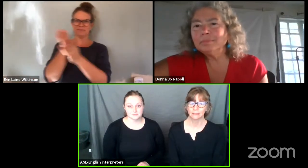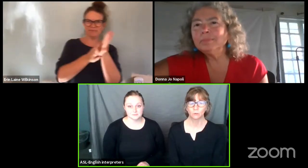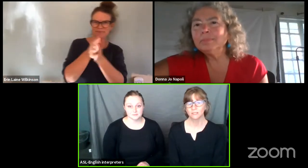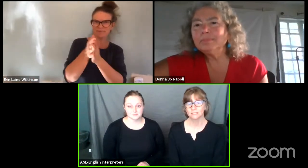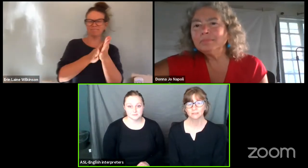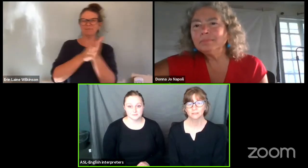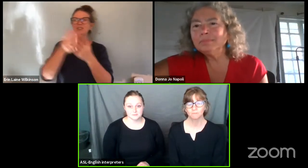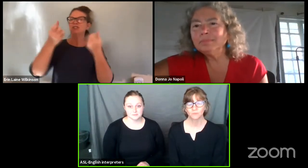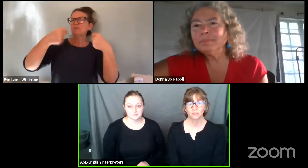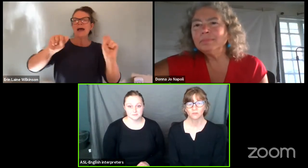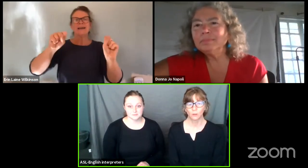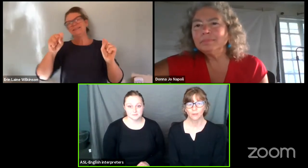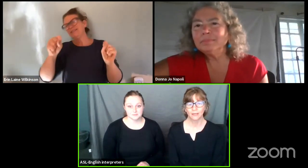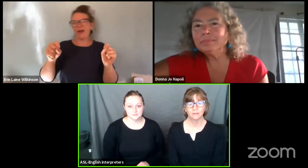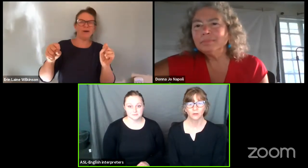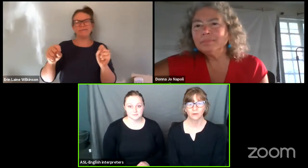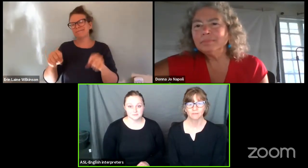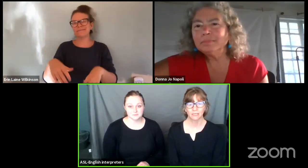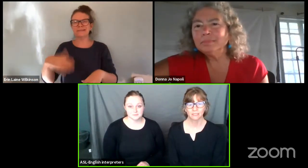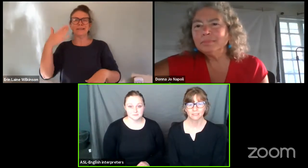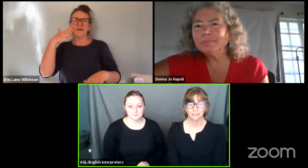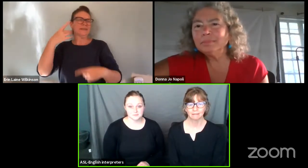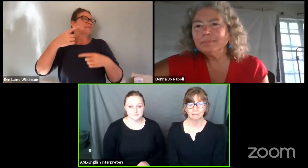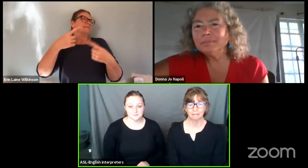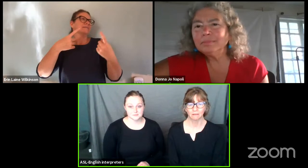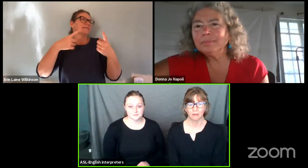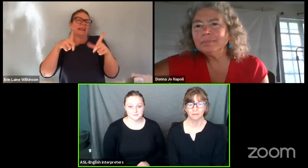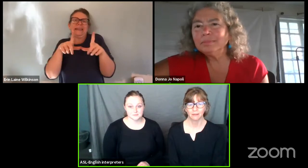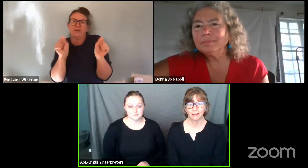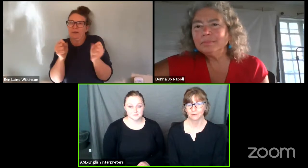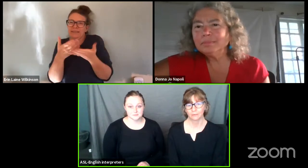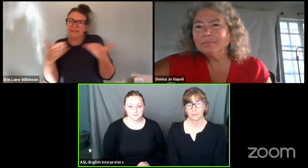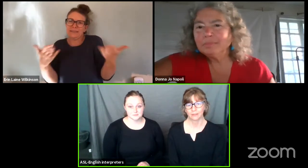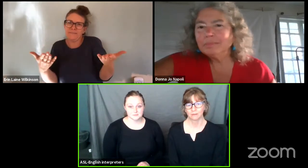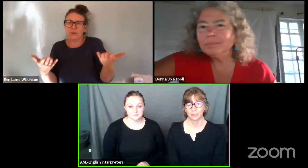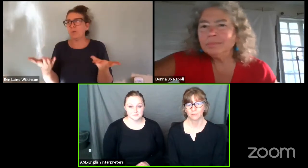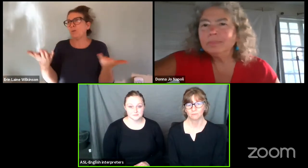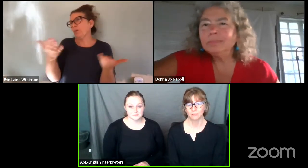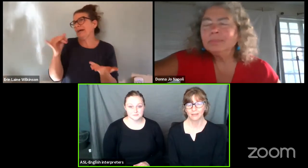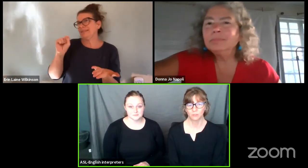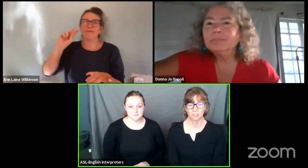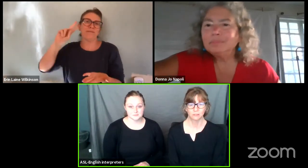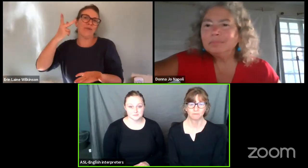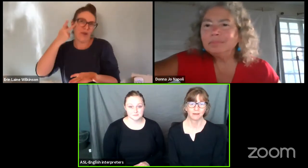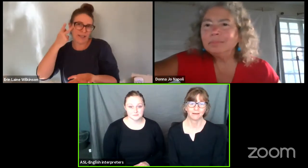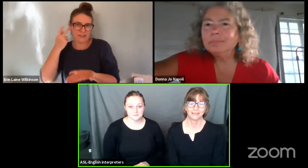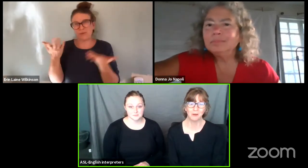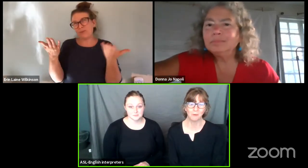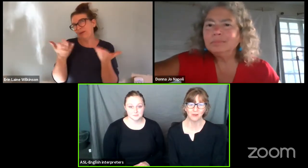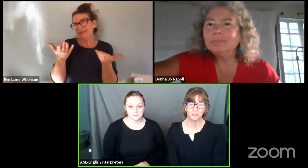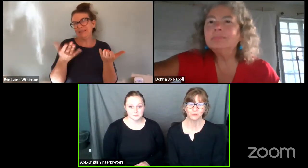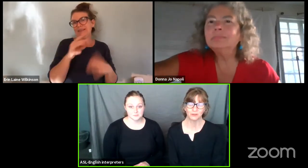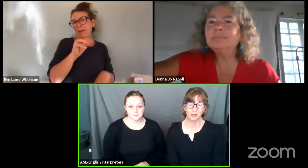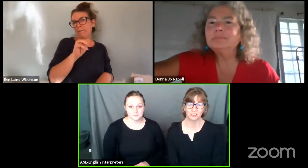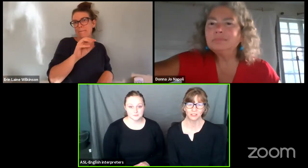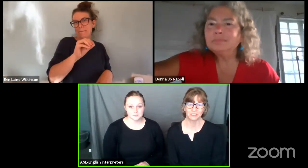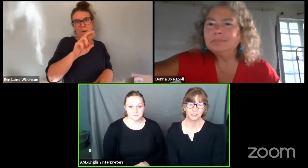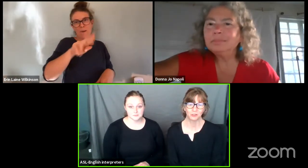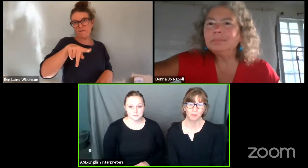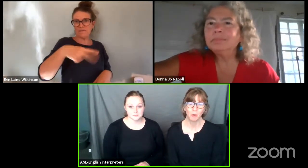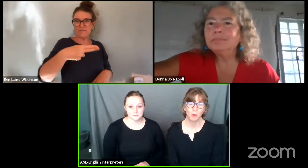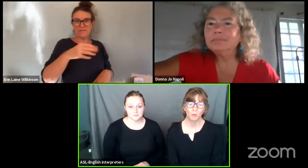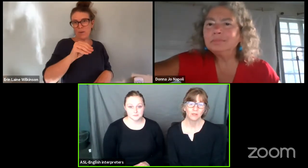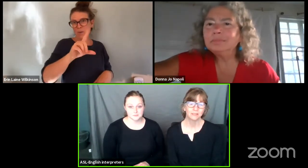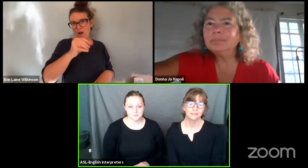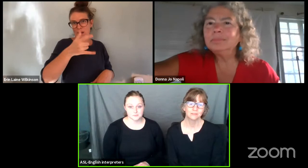sign linguist. So I went in there to Afghanistan, and I thought, I don't know what I thought, language stuff. What is phonology? I'll